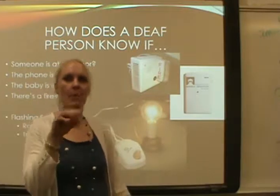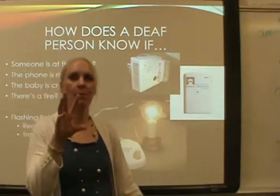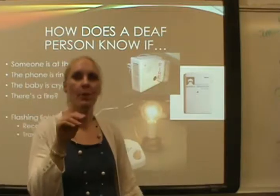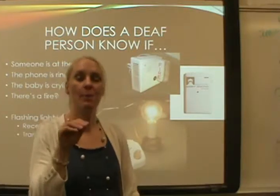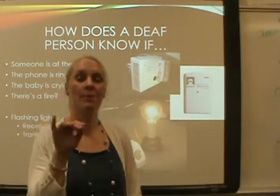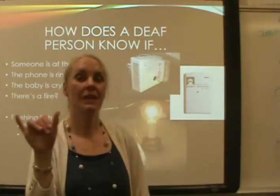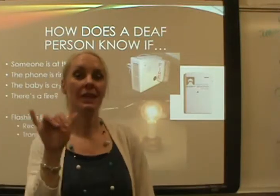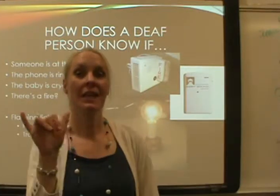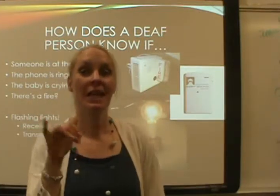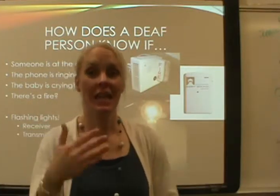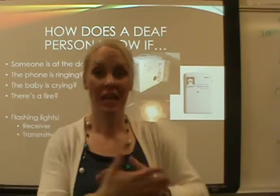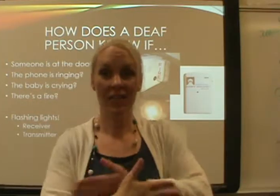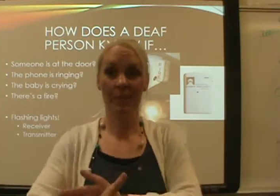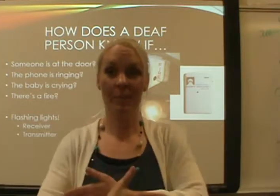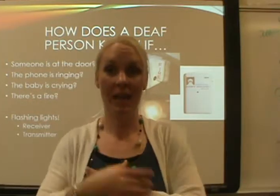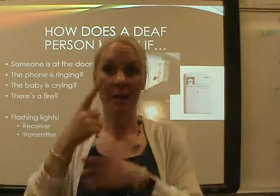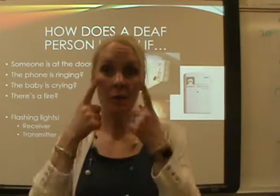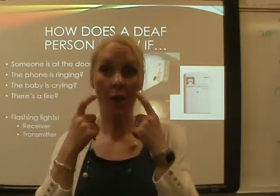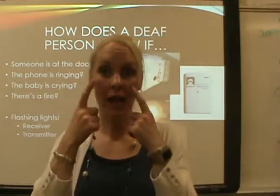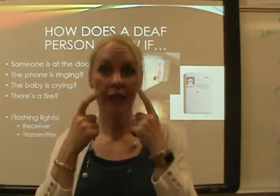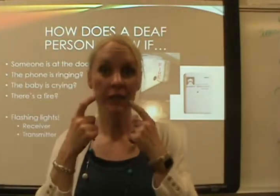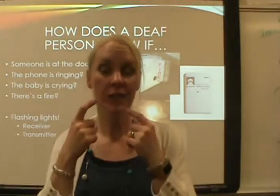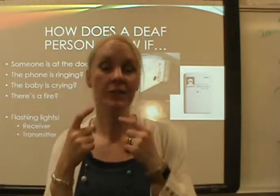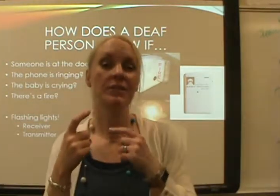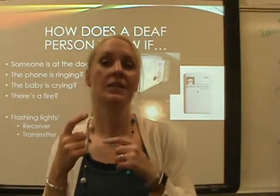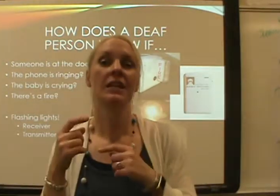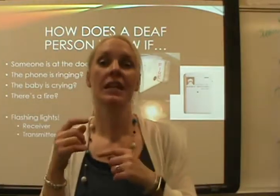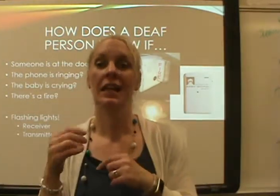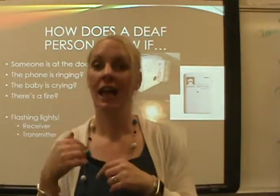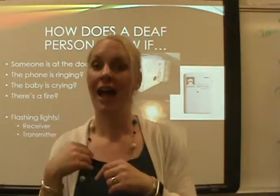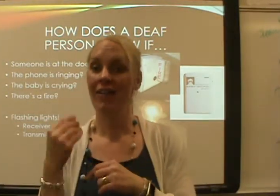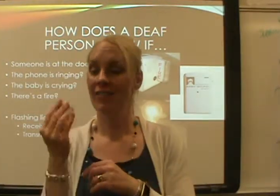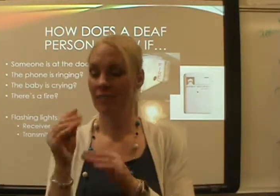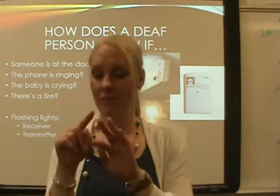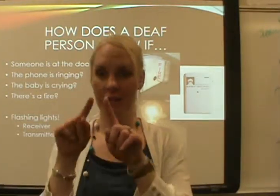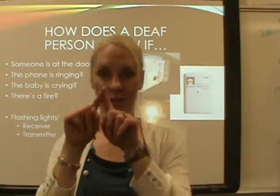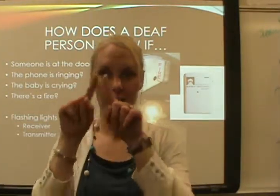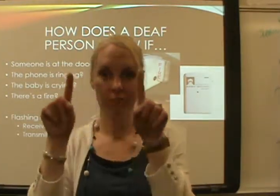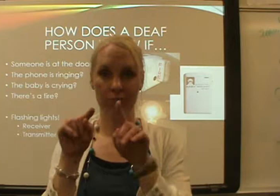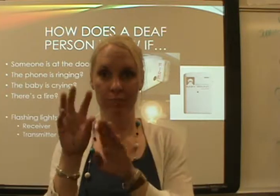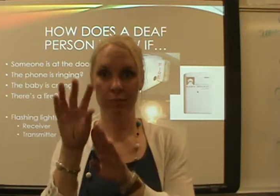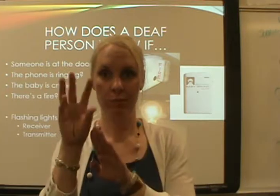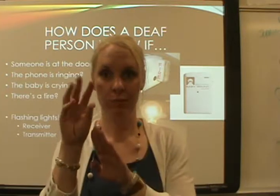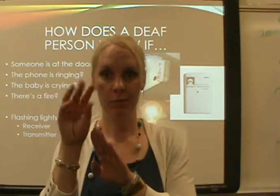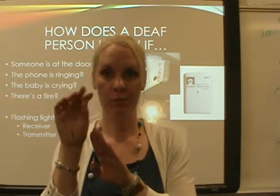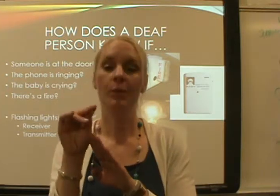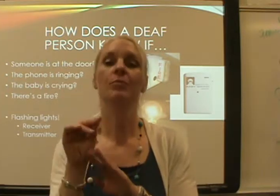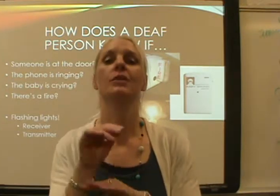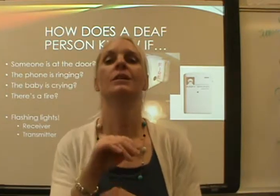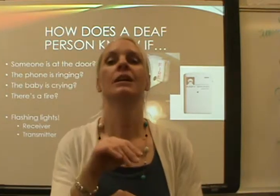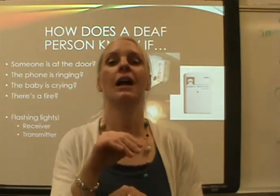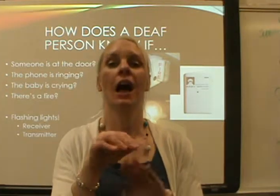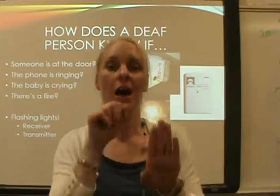Boop, boop. Even baby criers have little boop, boop, boop,